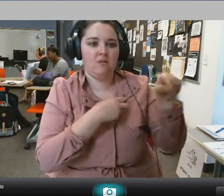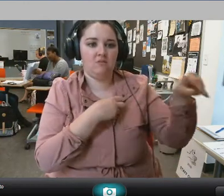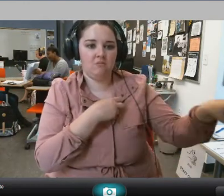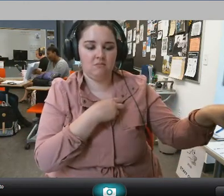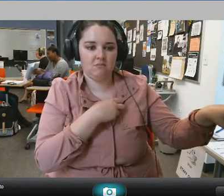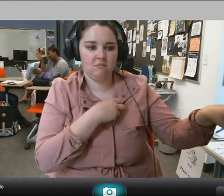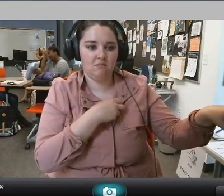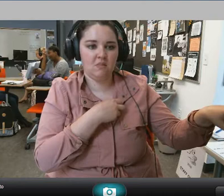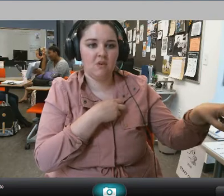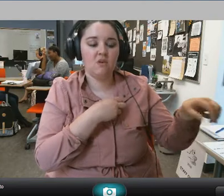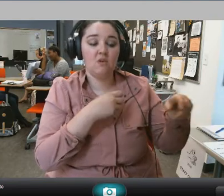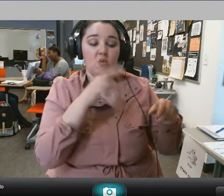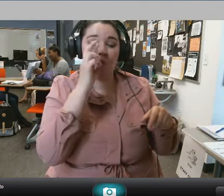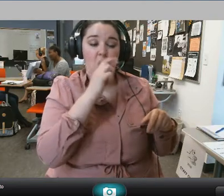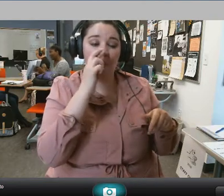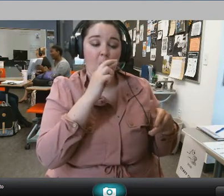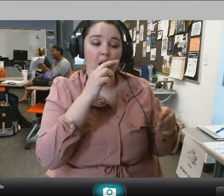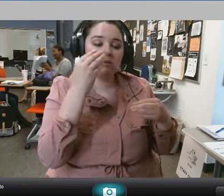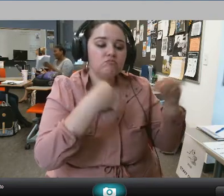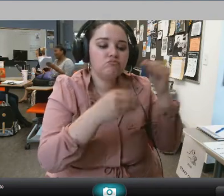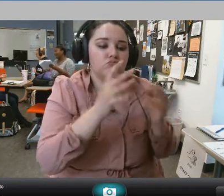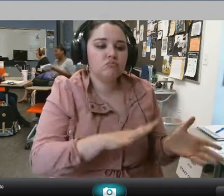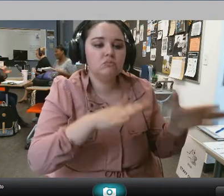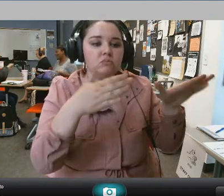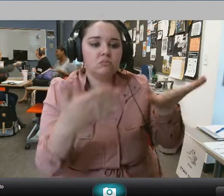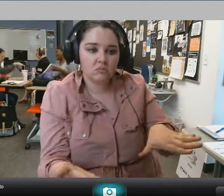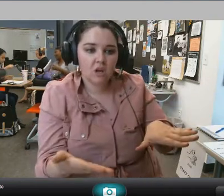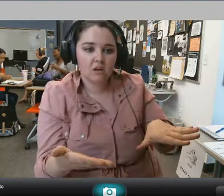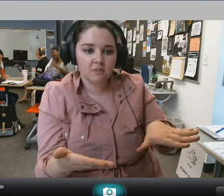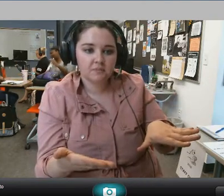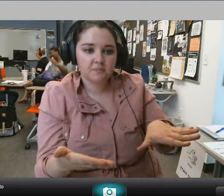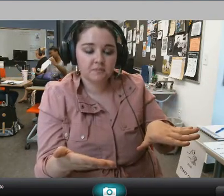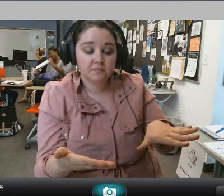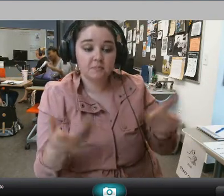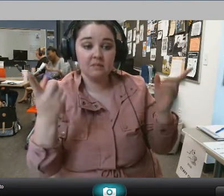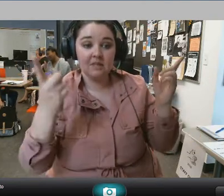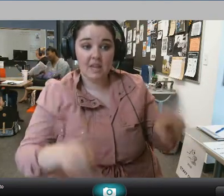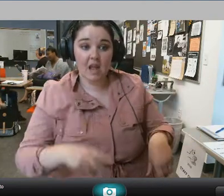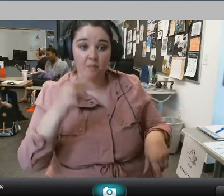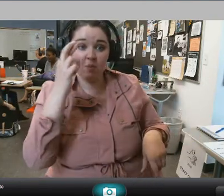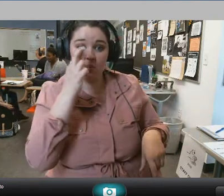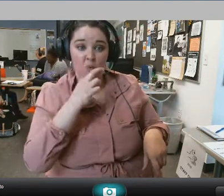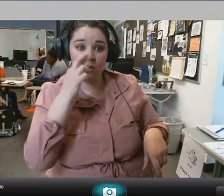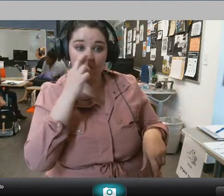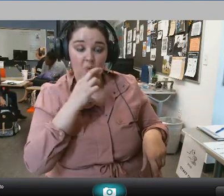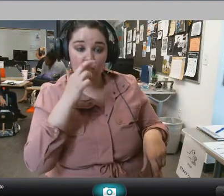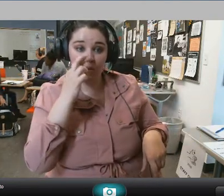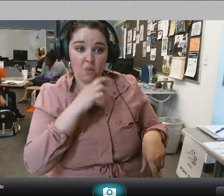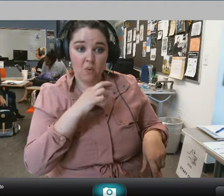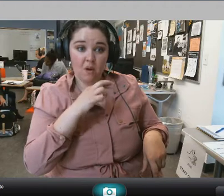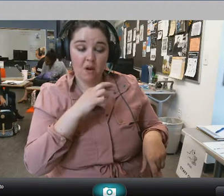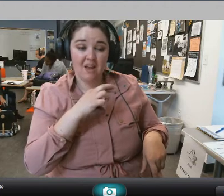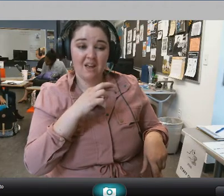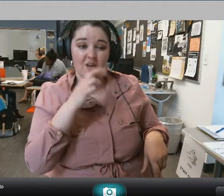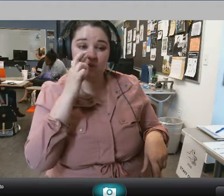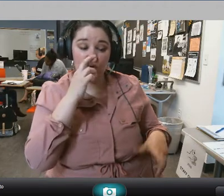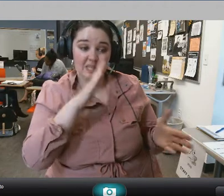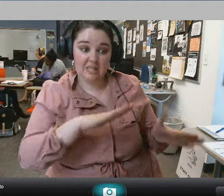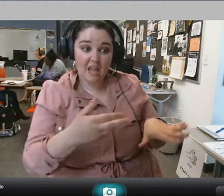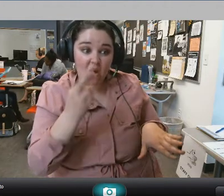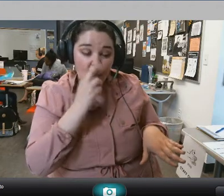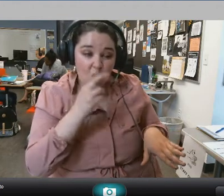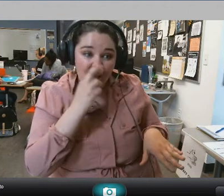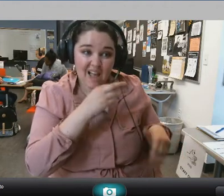then rats, bread, and meat would go into the hoppers together.